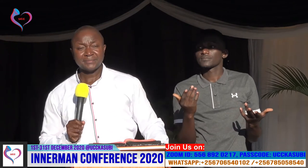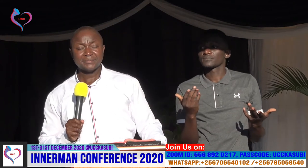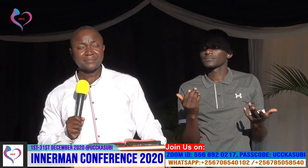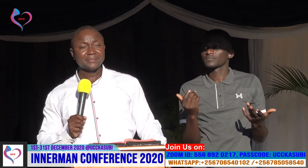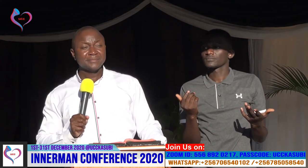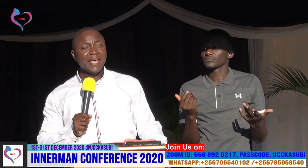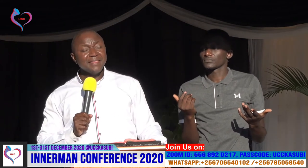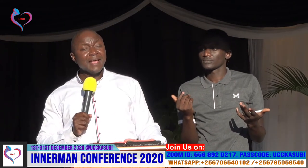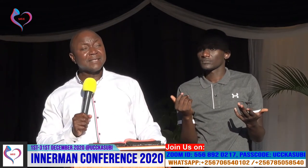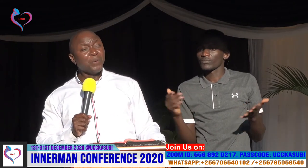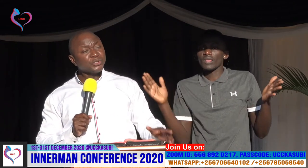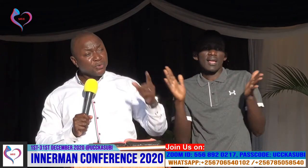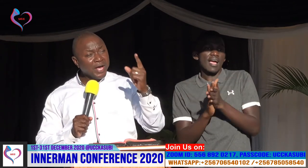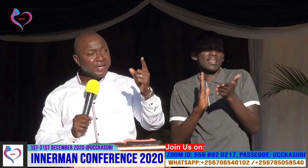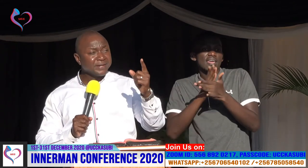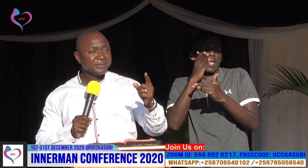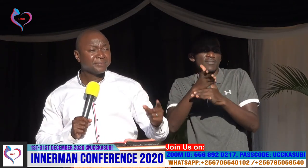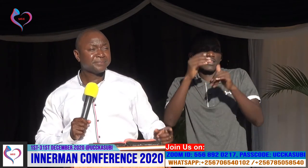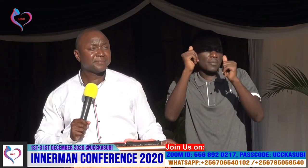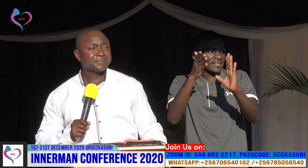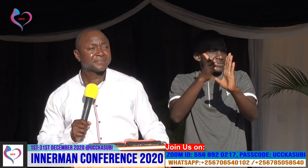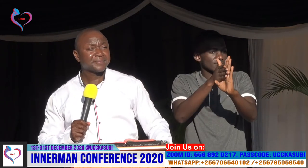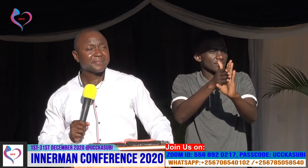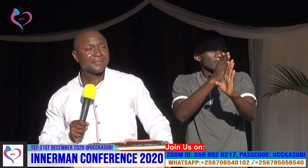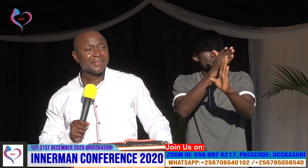Then they are supposed to guide.